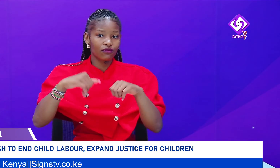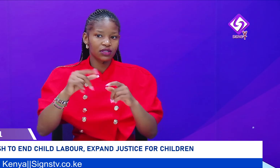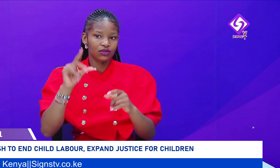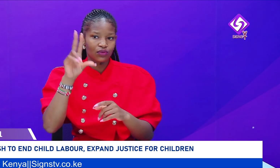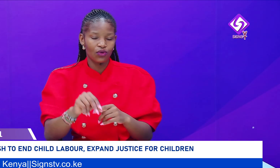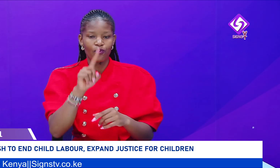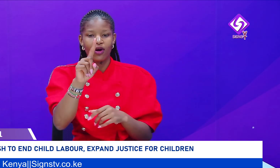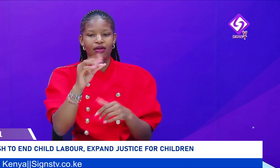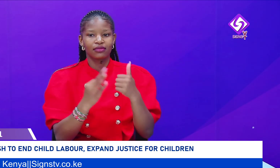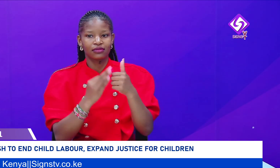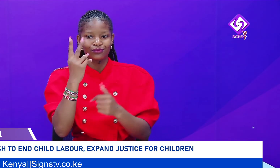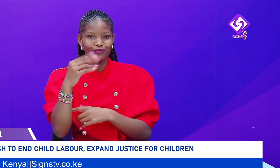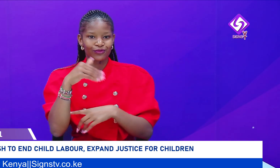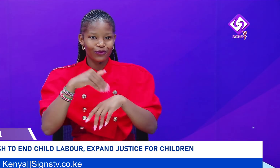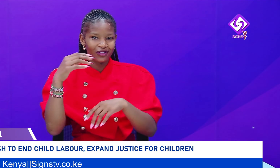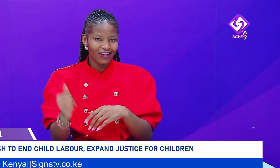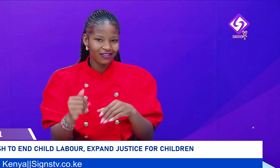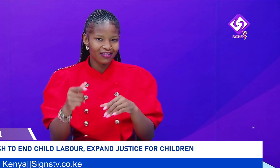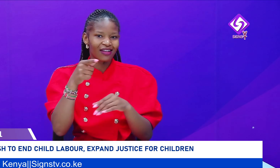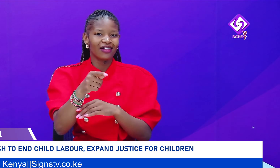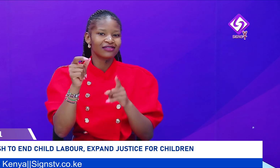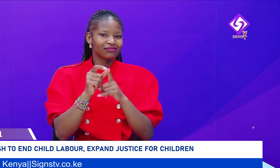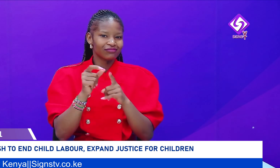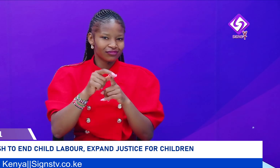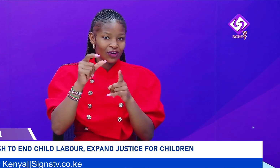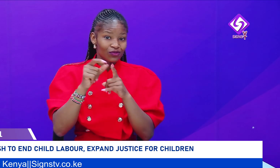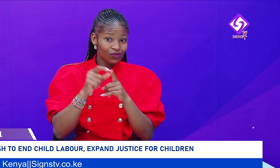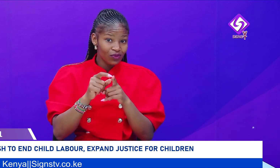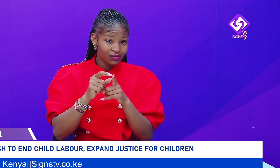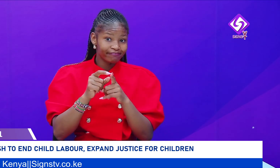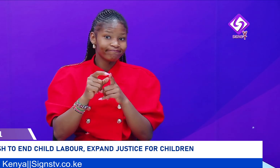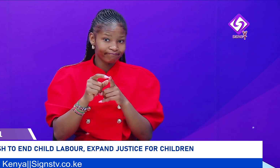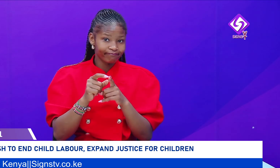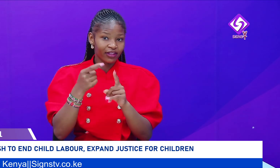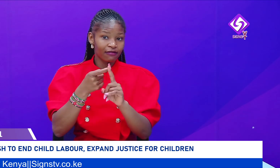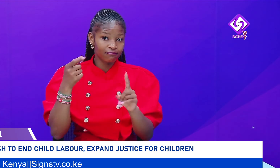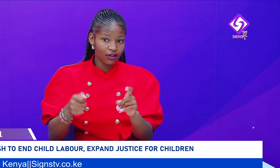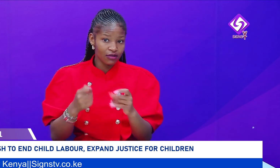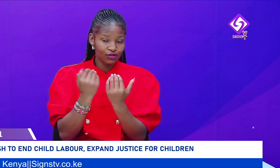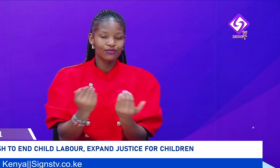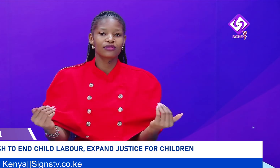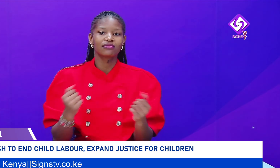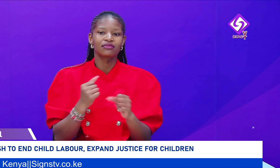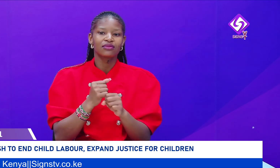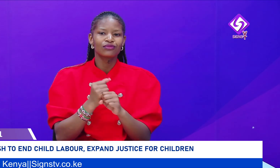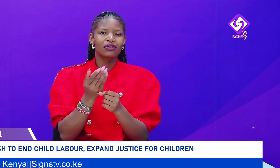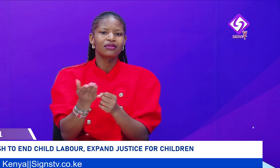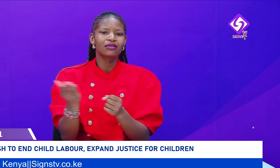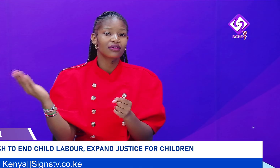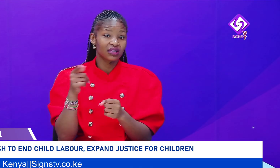number 138 on the minimum age of employment and Convention